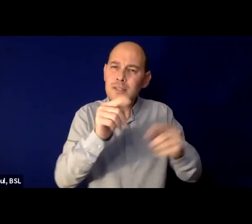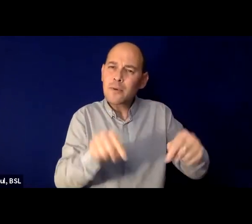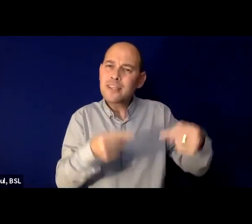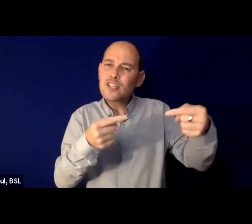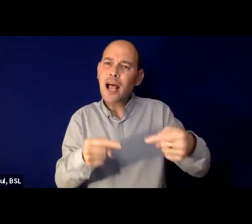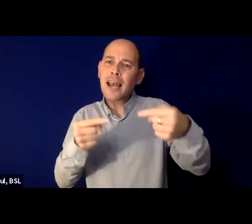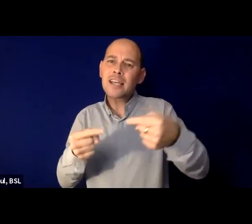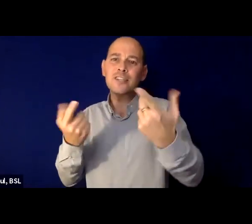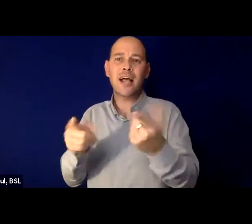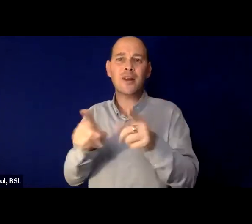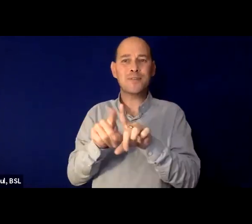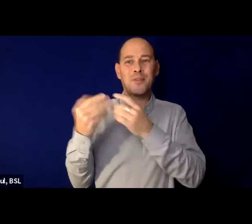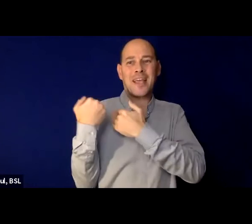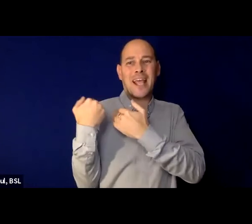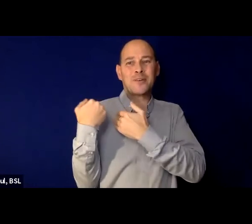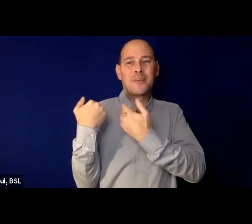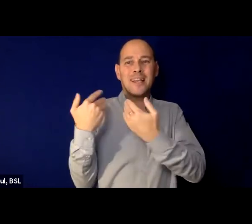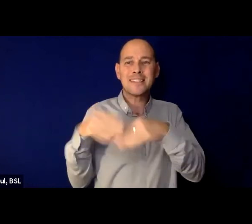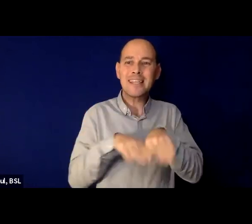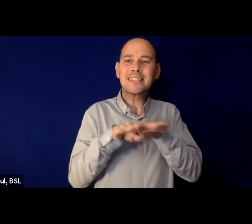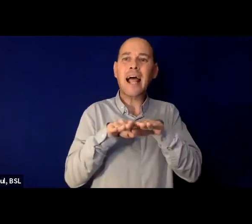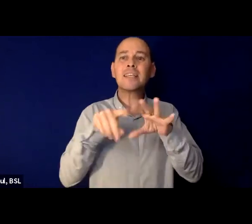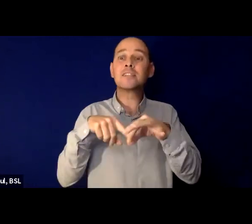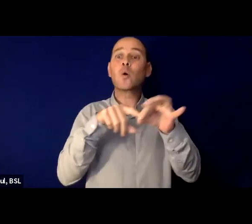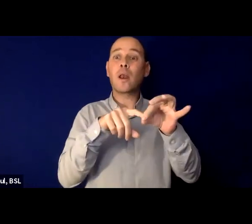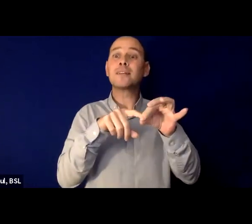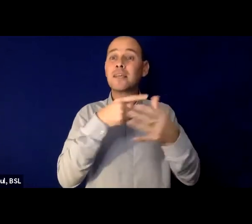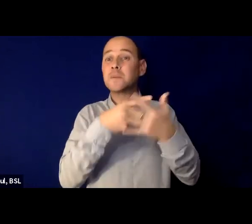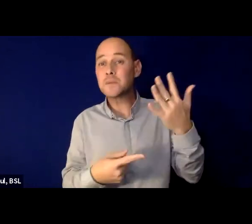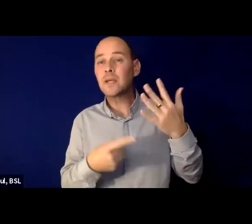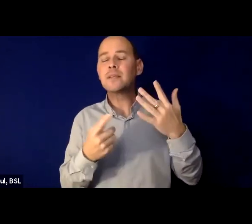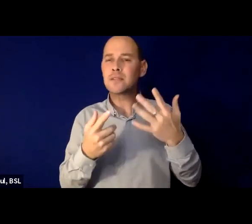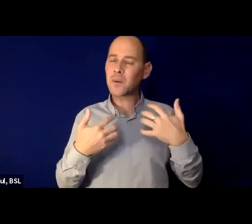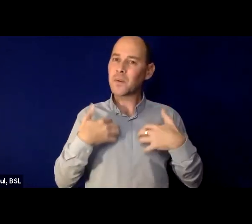the accountability, standards and quality. So I think it's a really fascinating